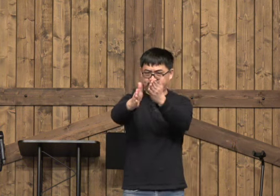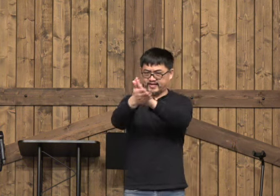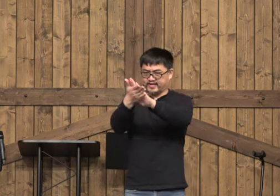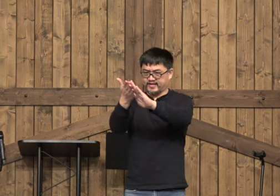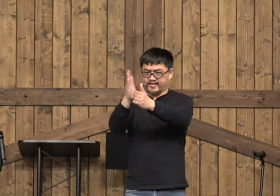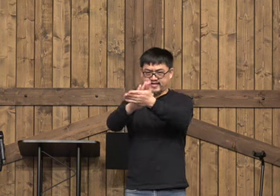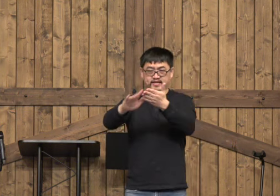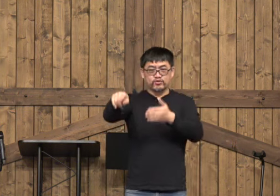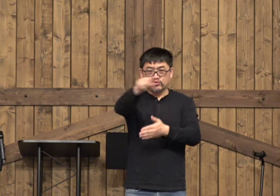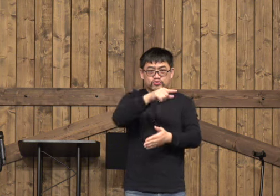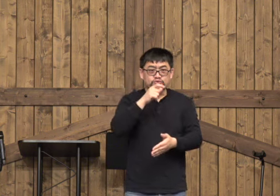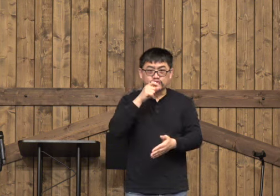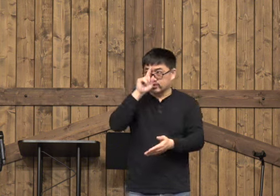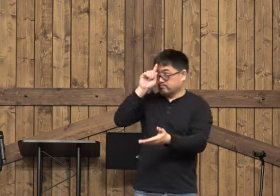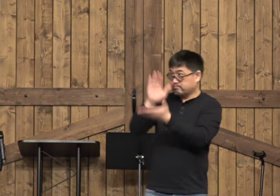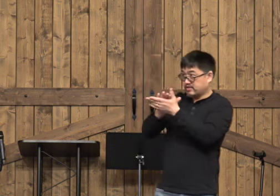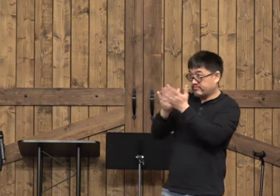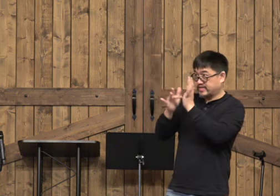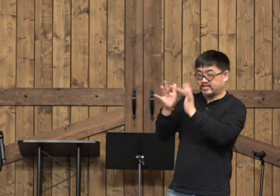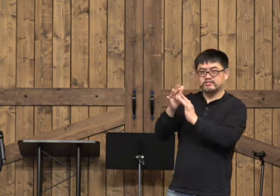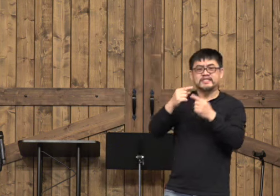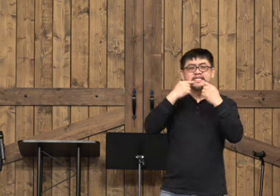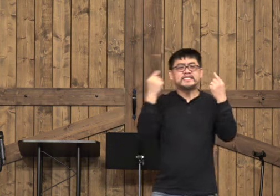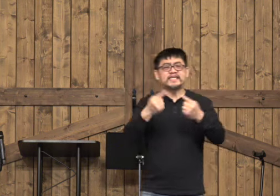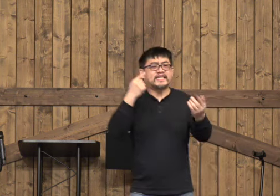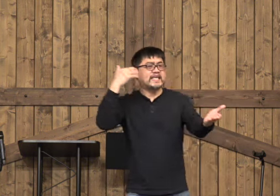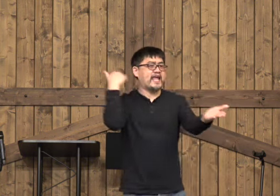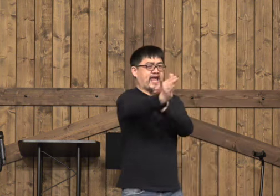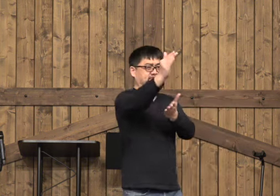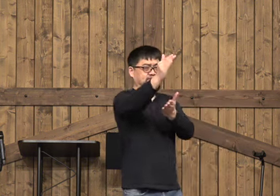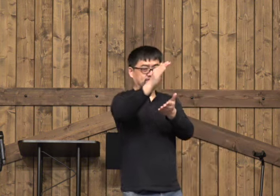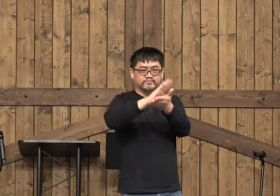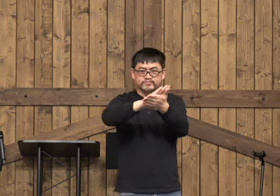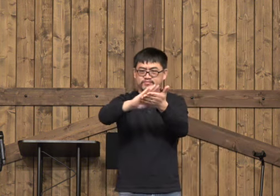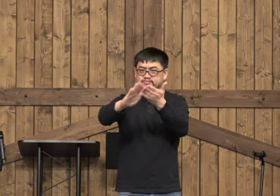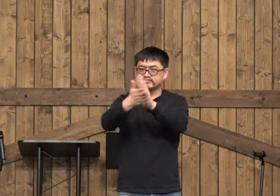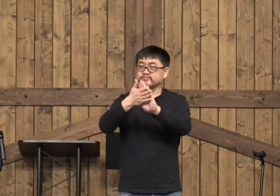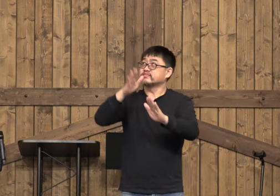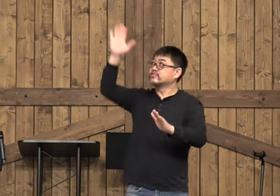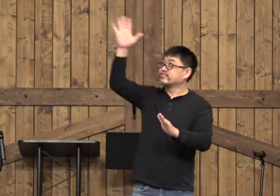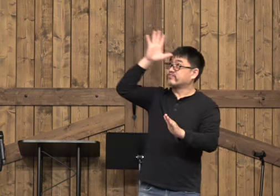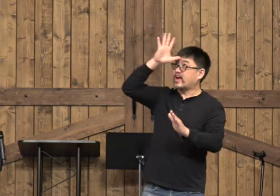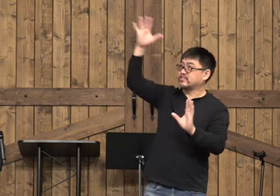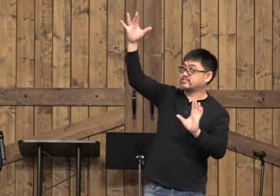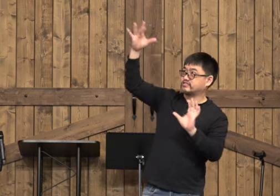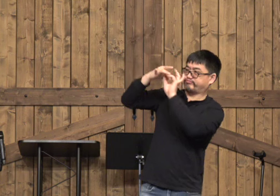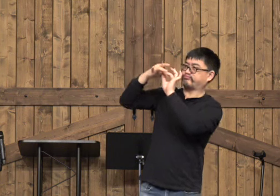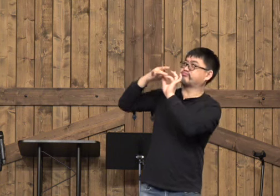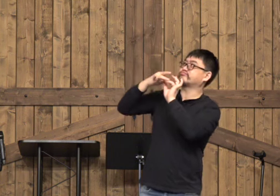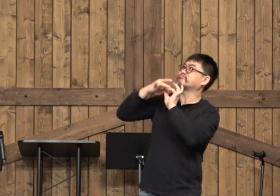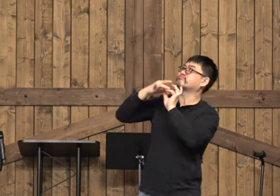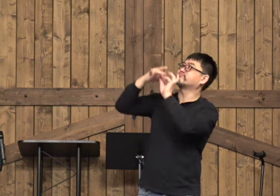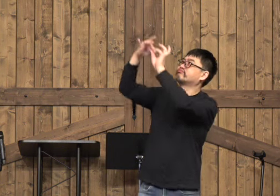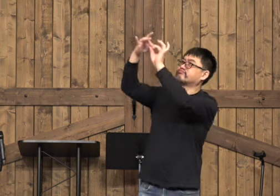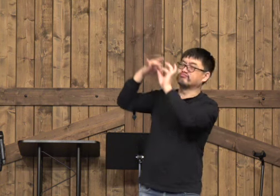destroy the Romans. He was there to forgive people. He was there to destroy sin. He was there